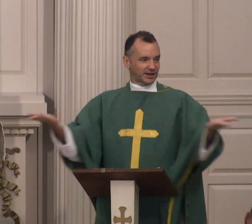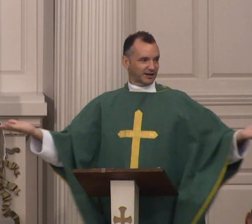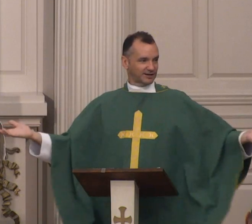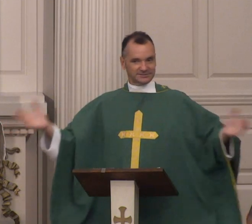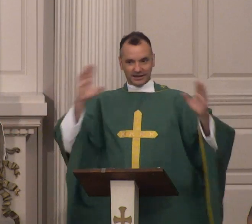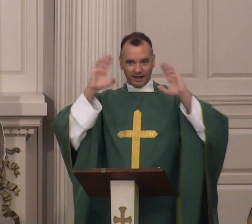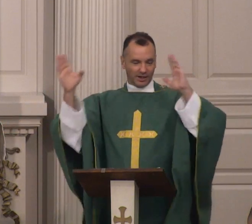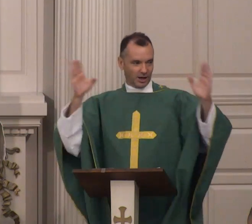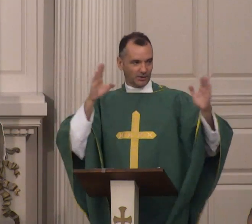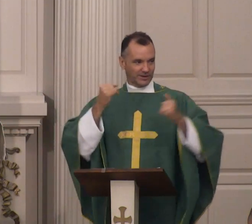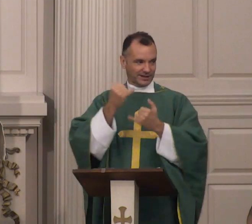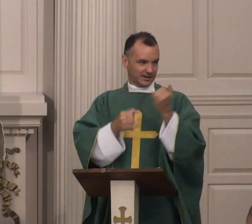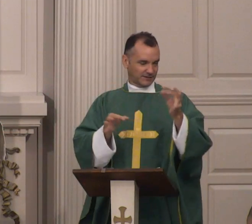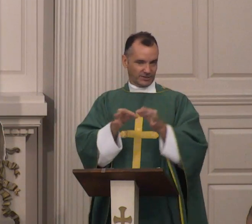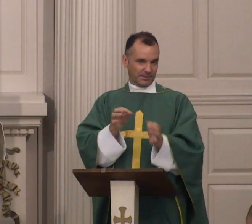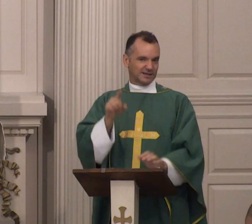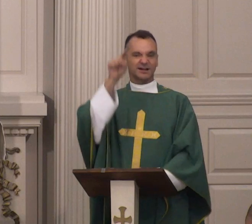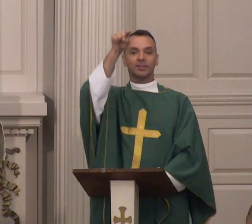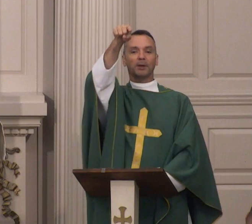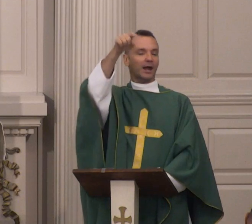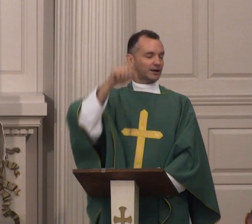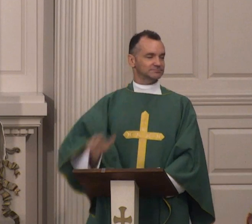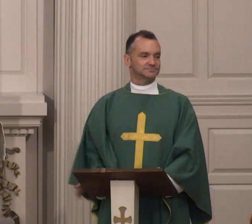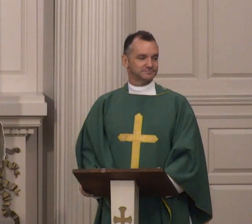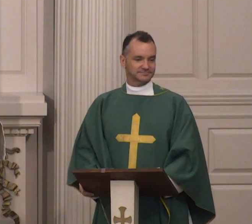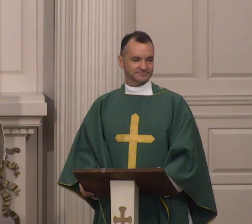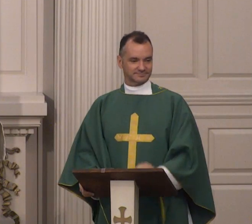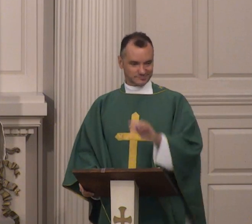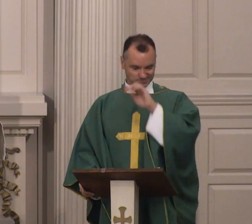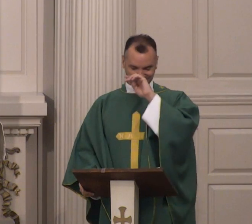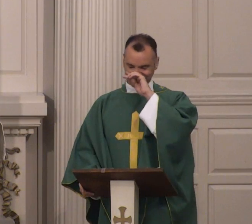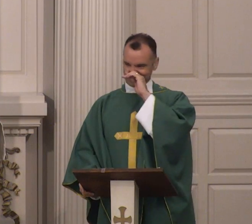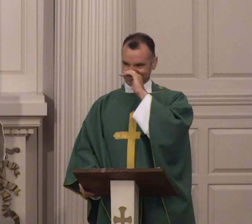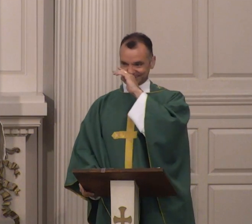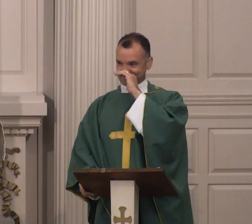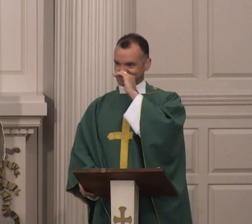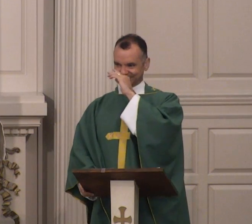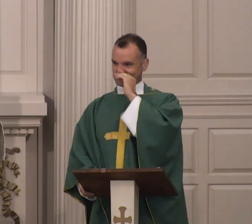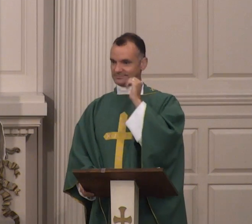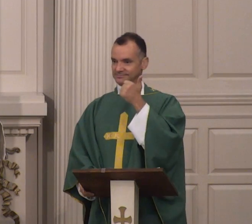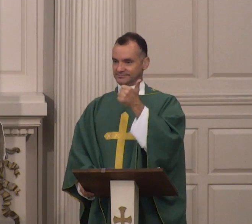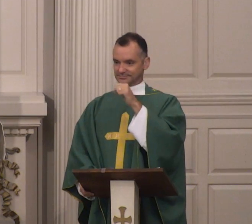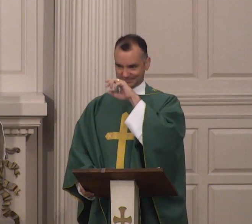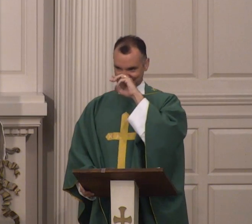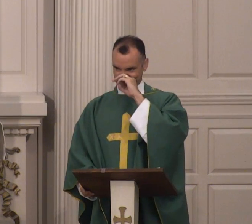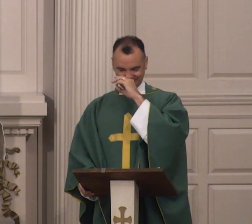And you should stay and meet the people. Say hello after Mass. They would love to meet you. We'll be in the back of the church.